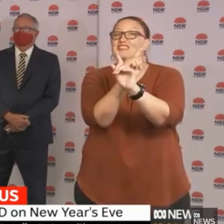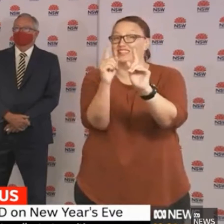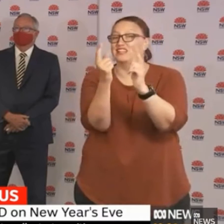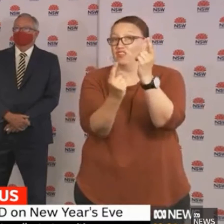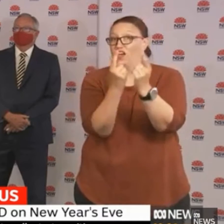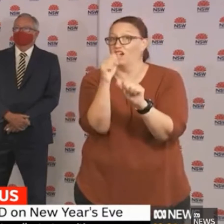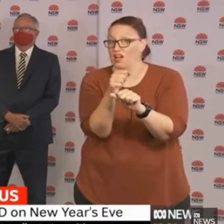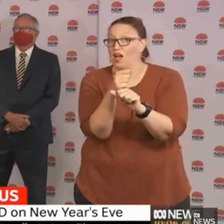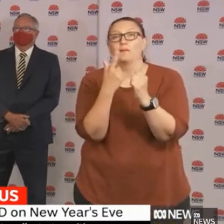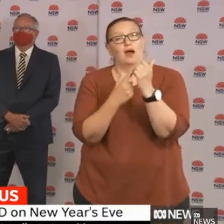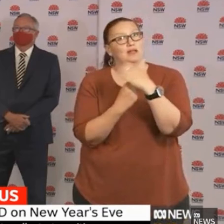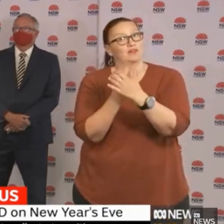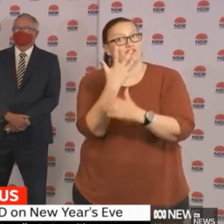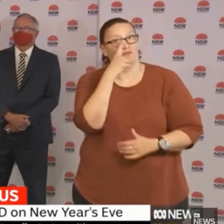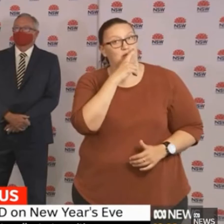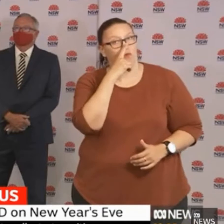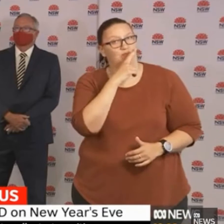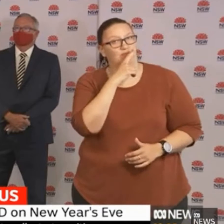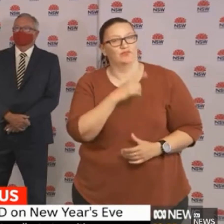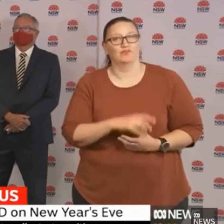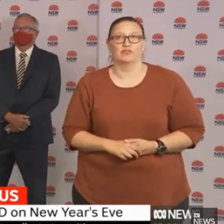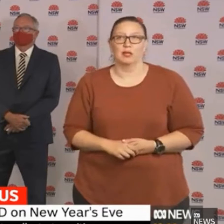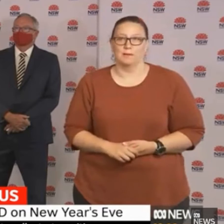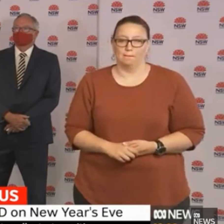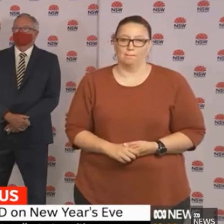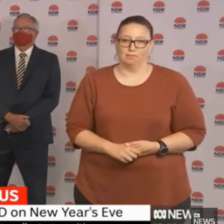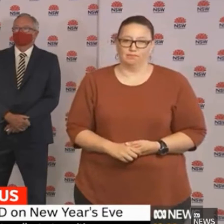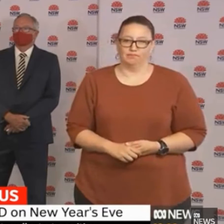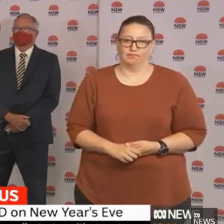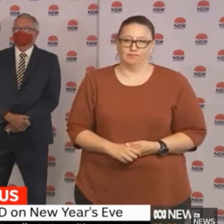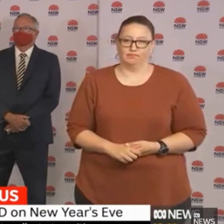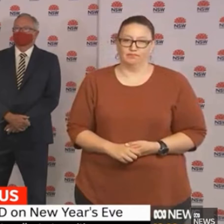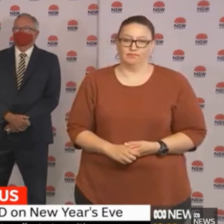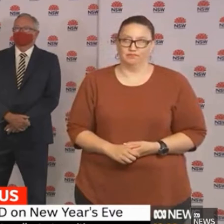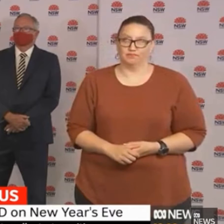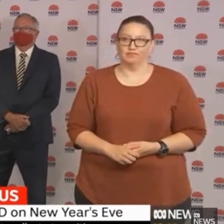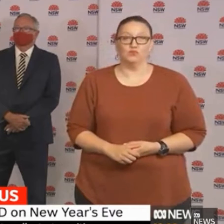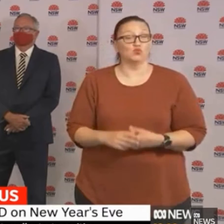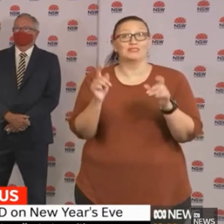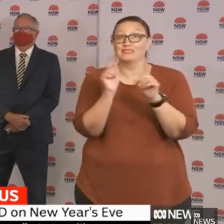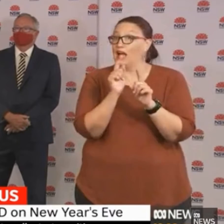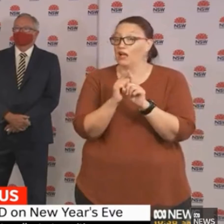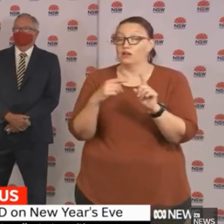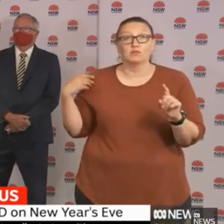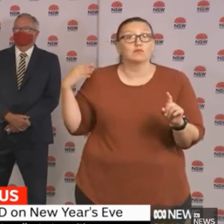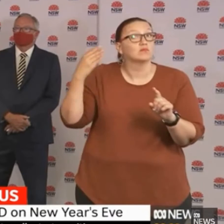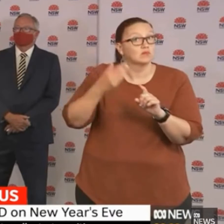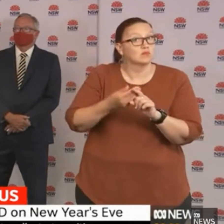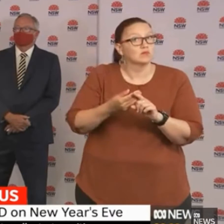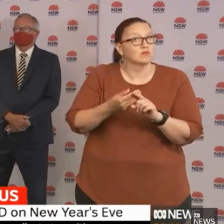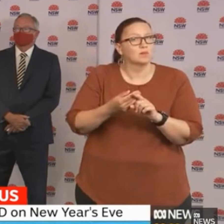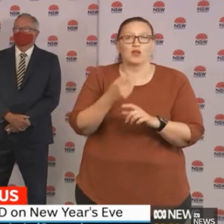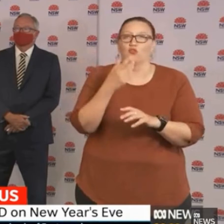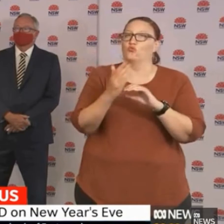stay-at-home provisions that you're all used to now are in place, with the exception of New Year's Eve, where you can have 5 people into your home. But on every